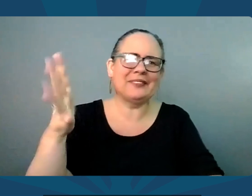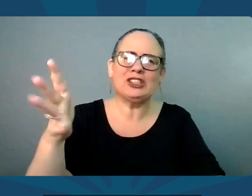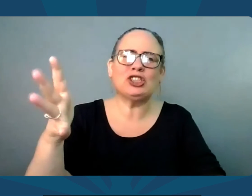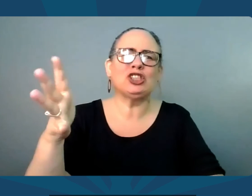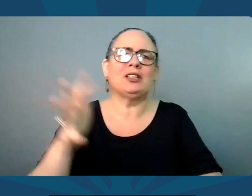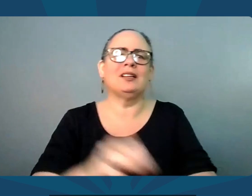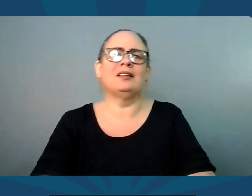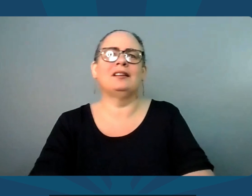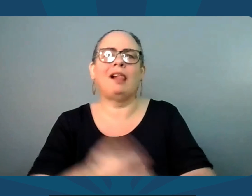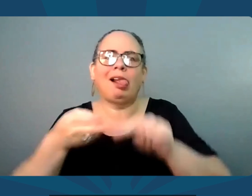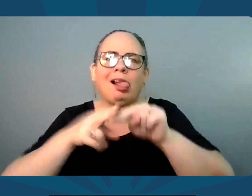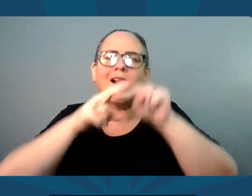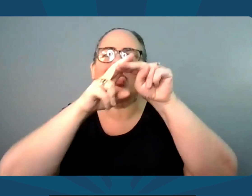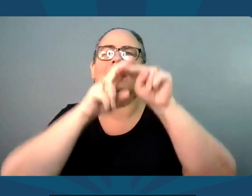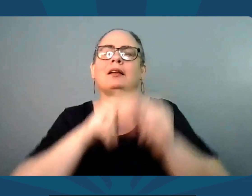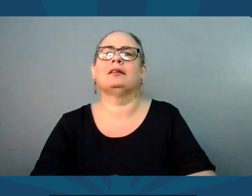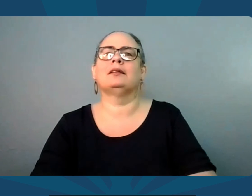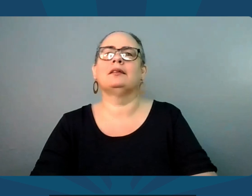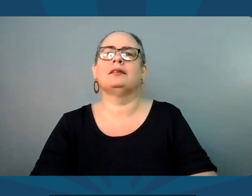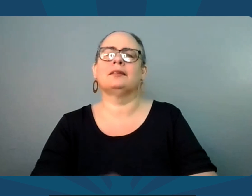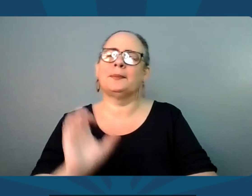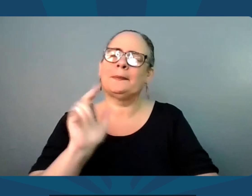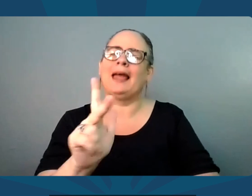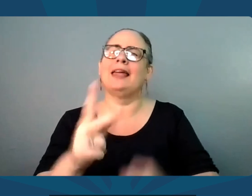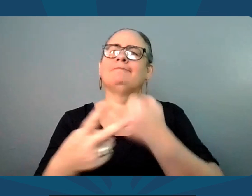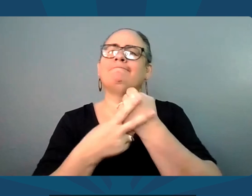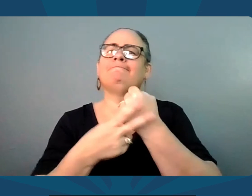fighting against high gas prices and inflation,